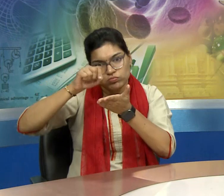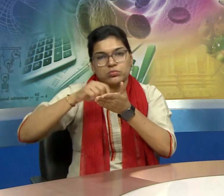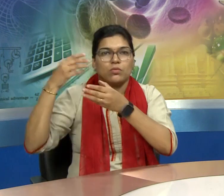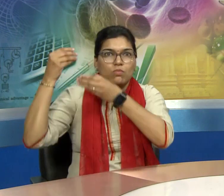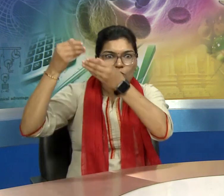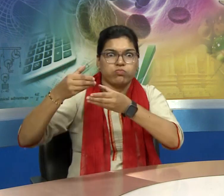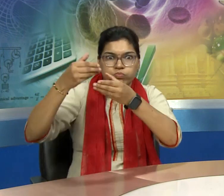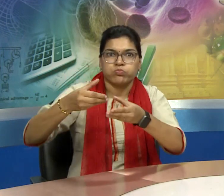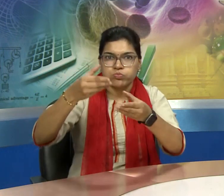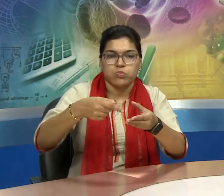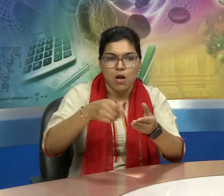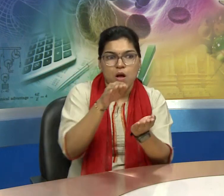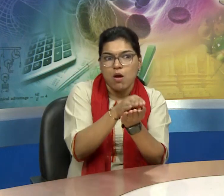Records are the